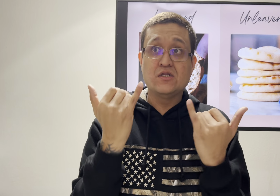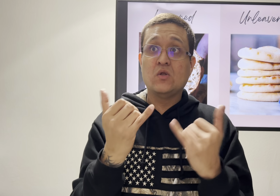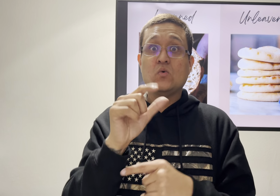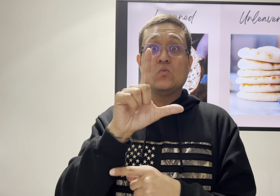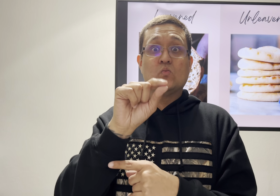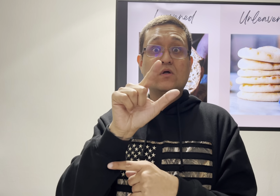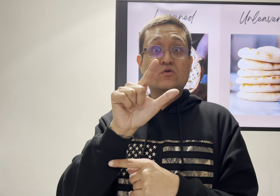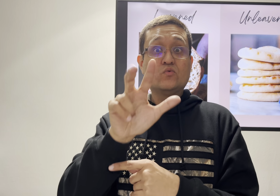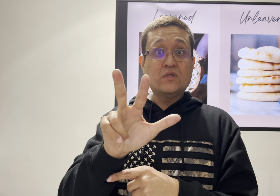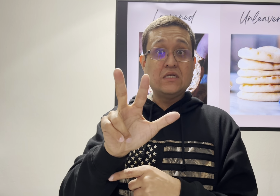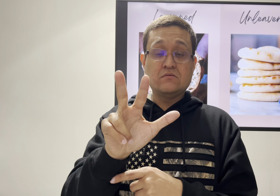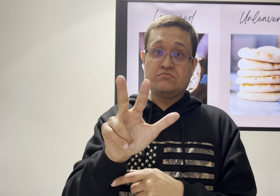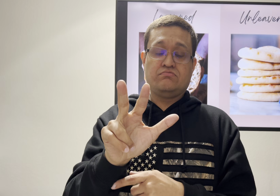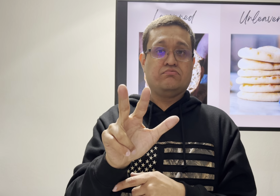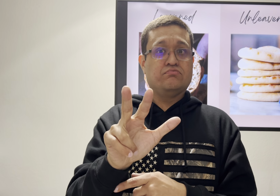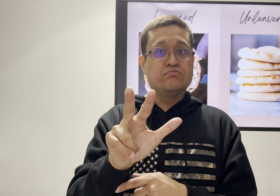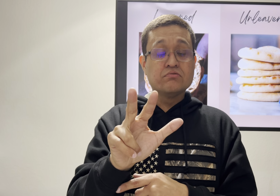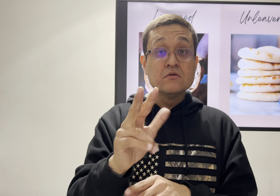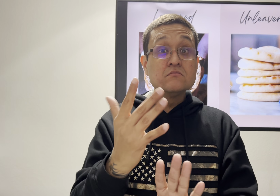God. Today is 2023.